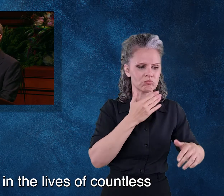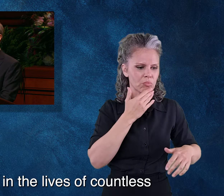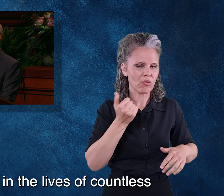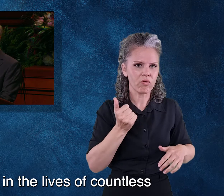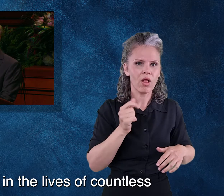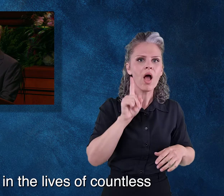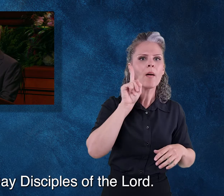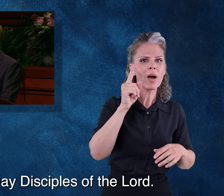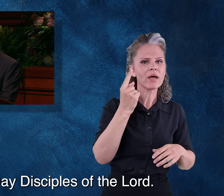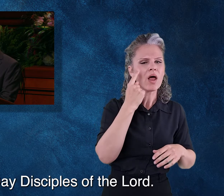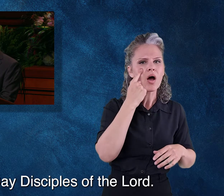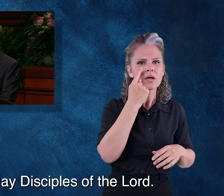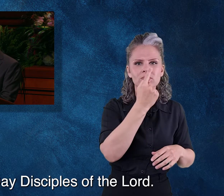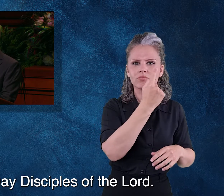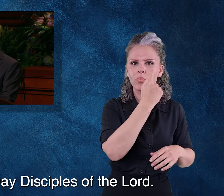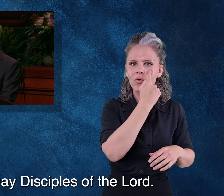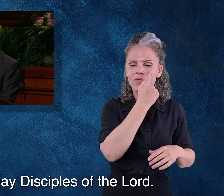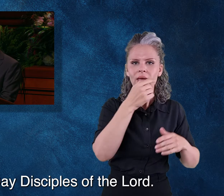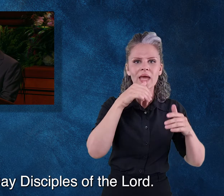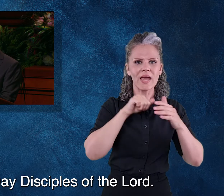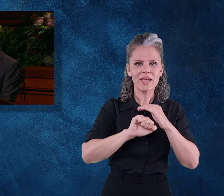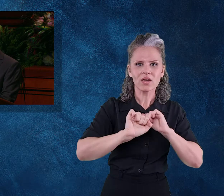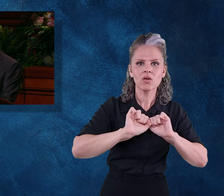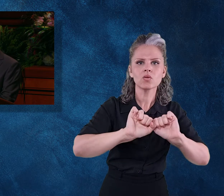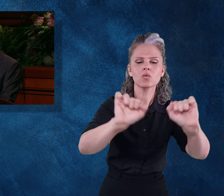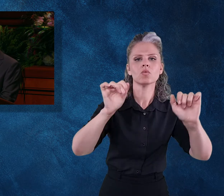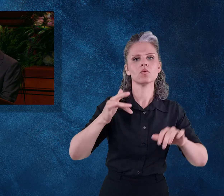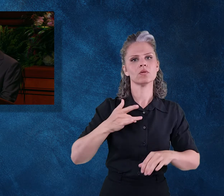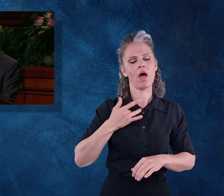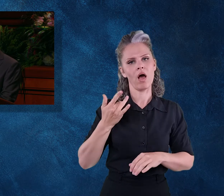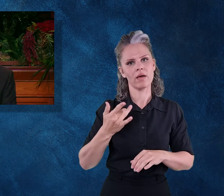lives of countless latter-day disciples of the Lord.